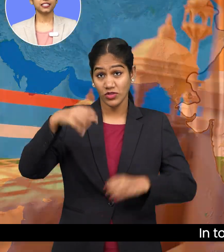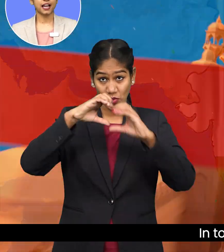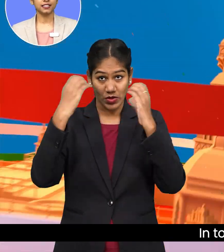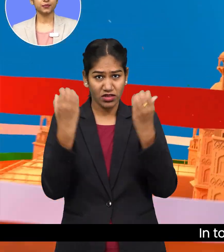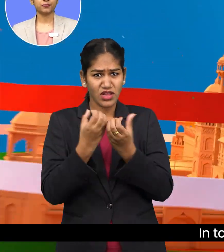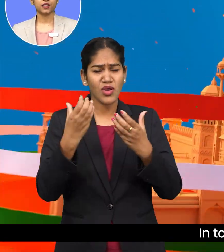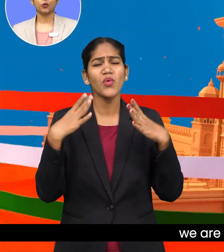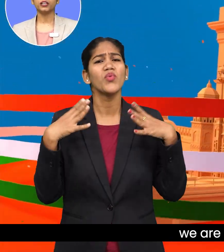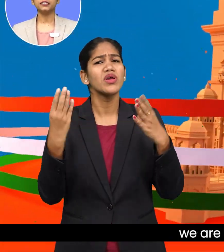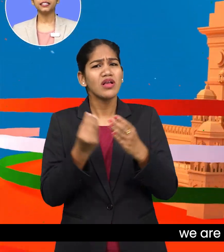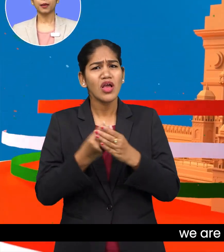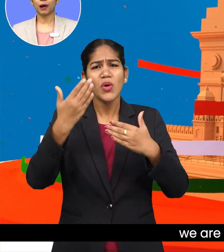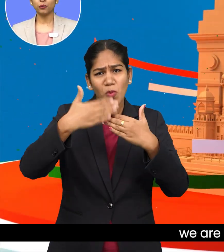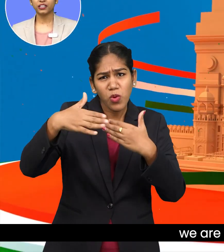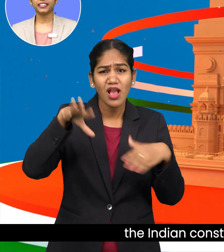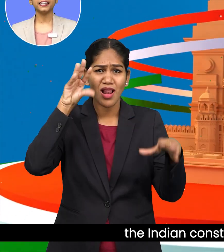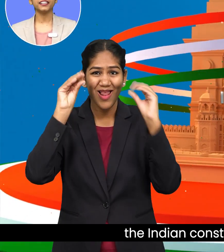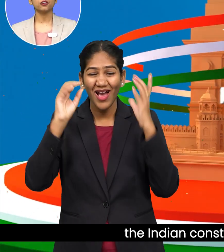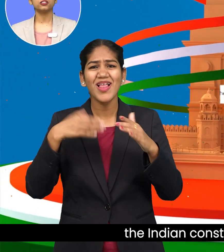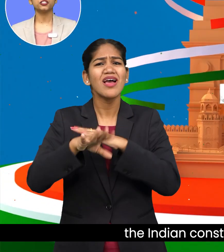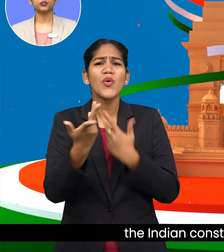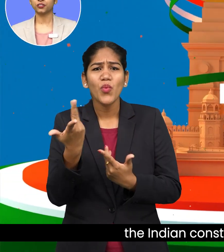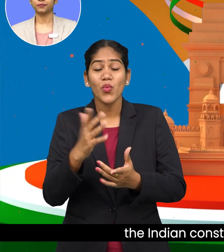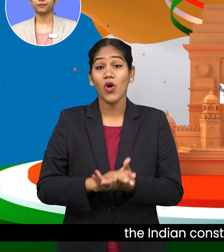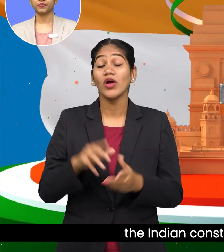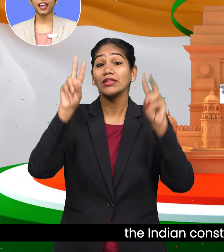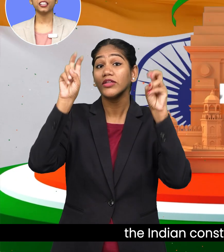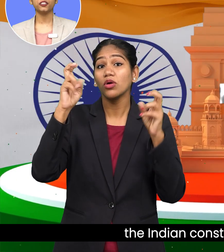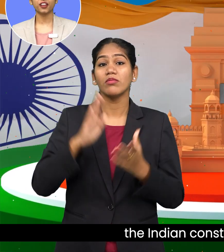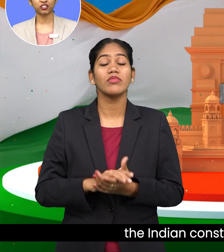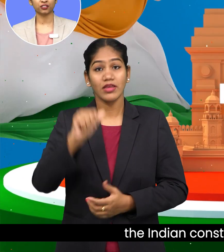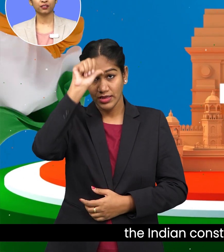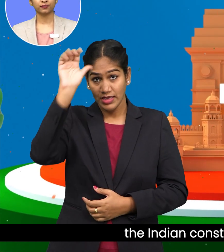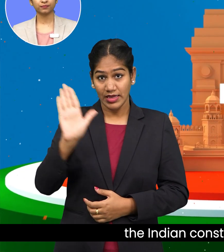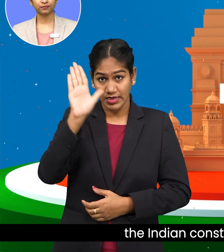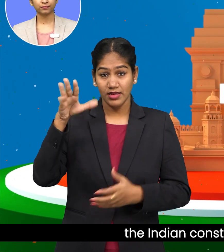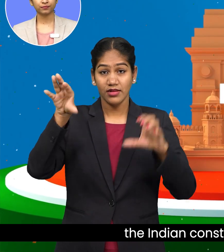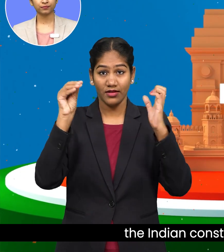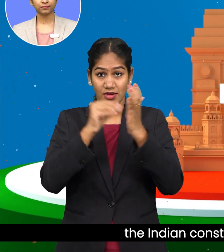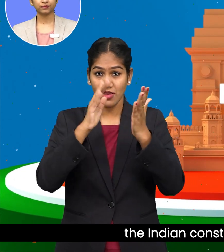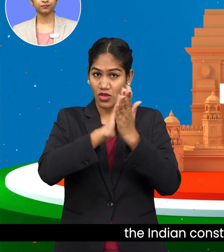In today's class, we are learning about the Indian Constitution, an introduction.